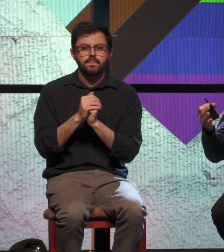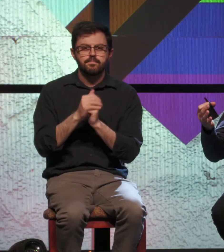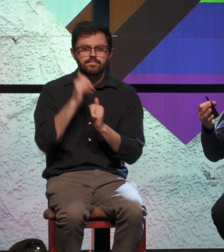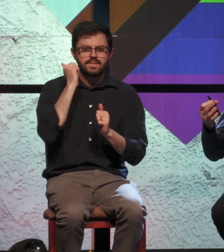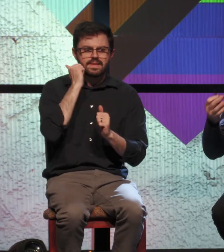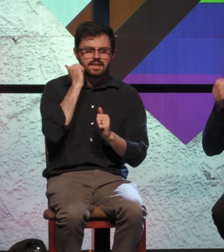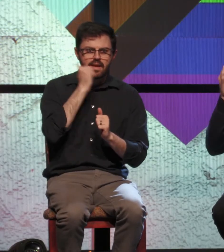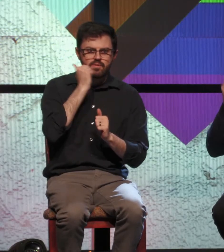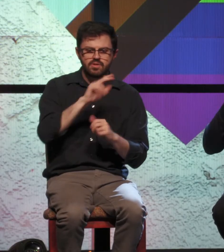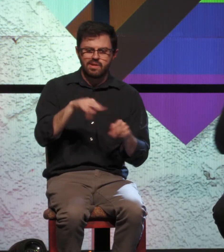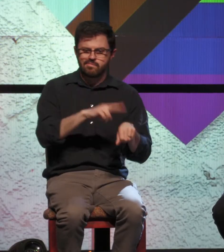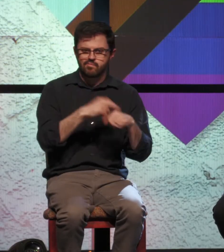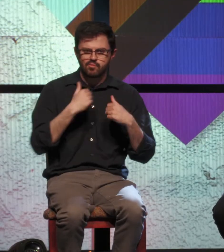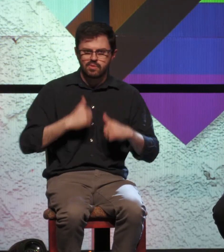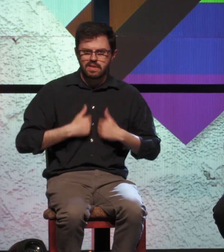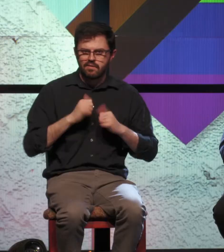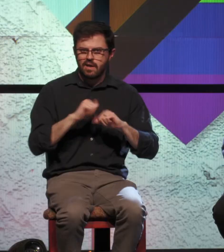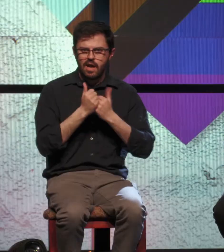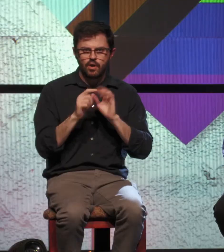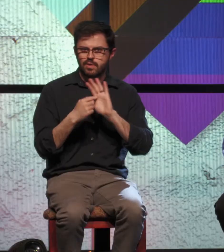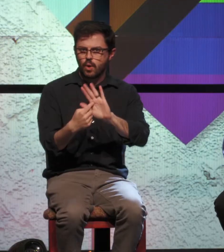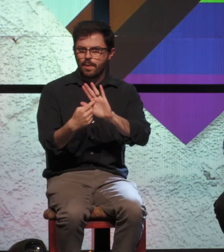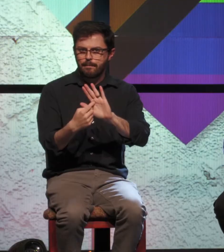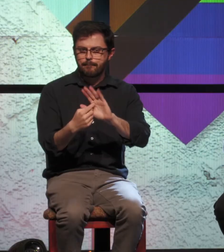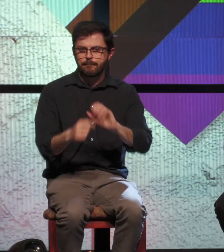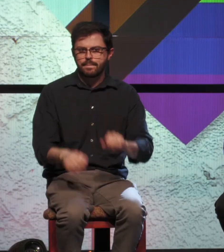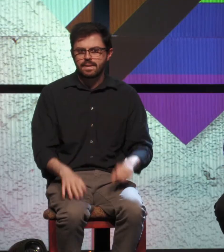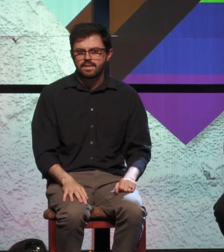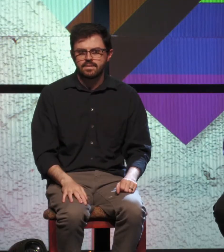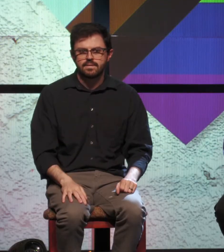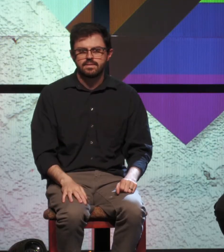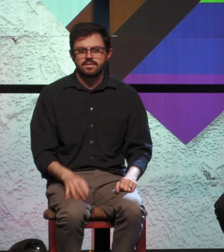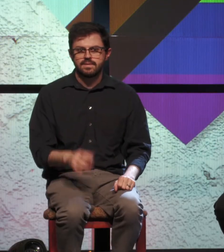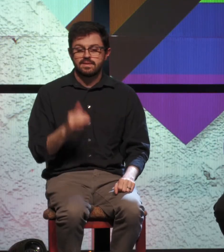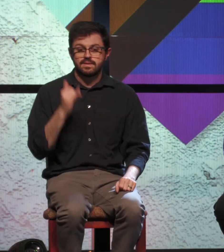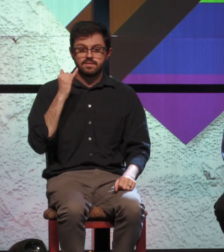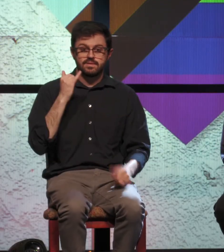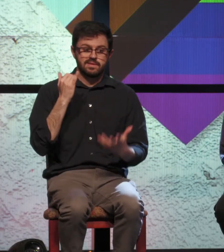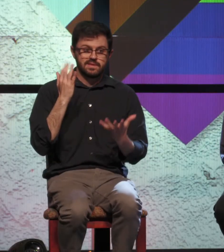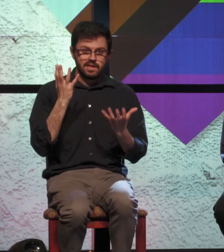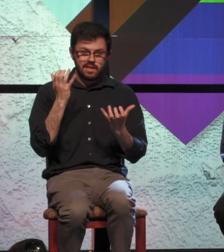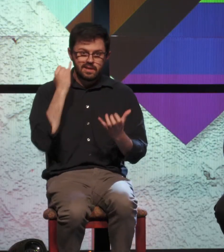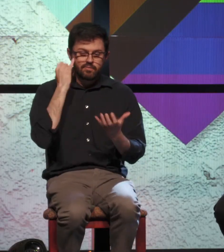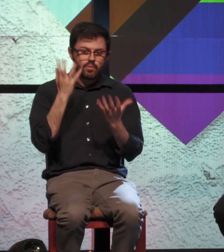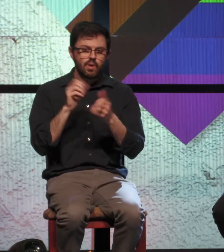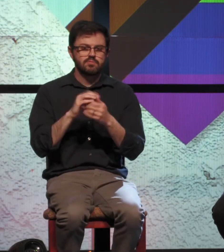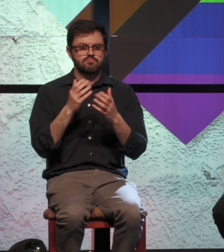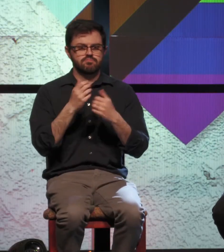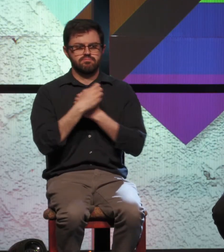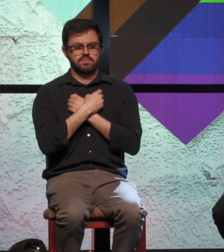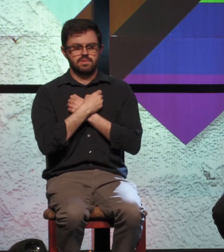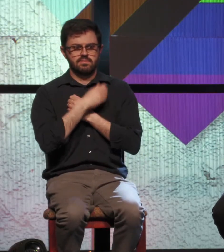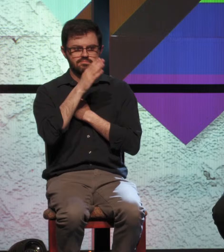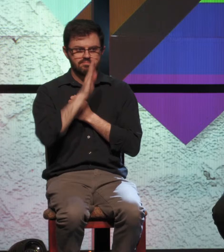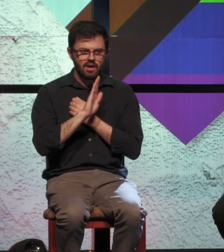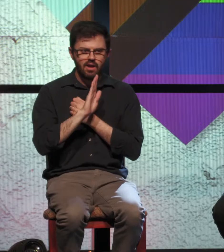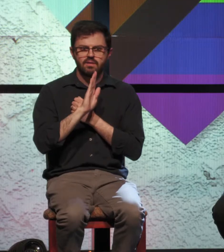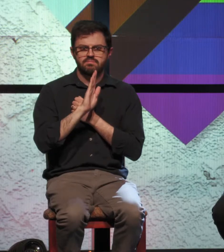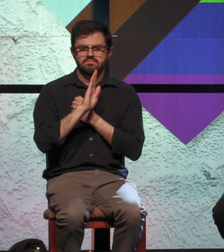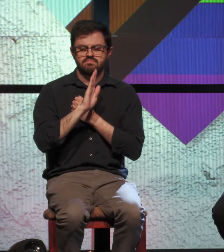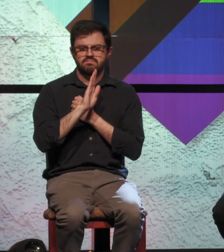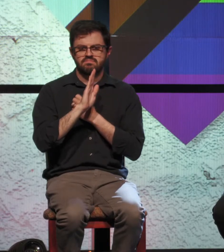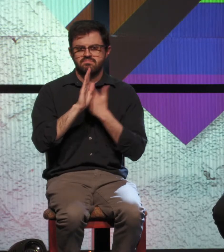out, this idea of love God, if that's the greatest commandment, it's an action. Loving is an art. I